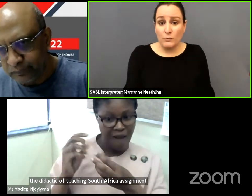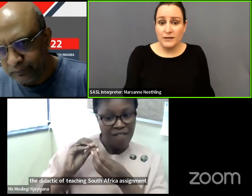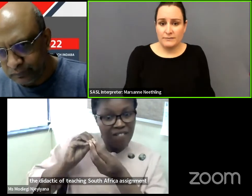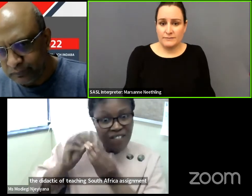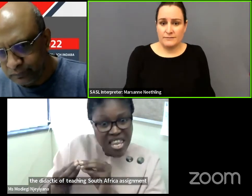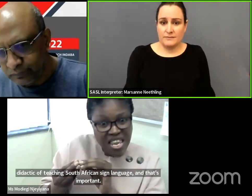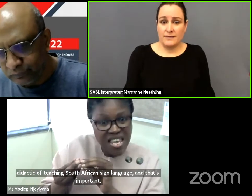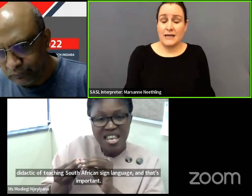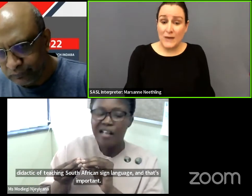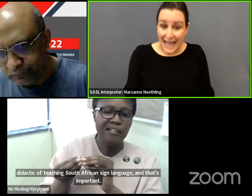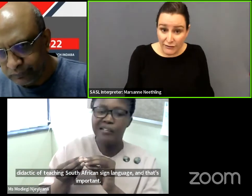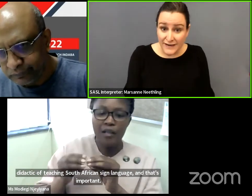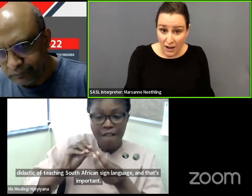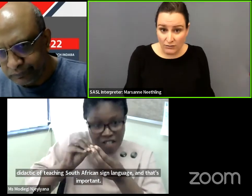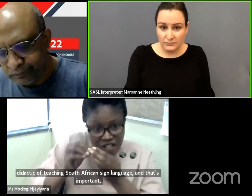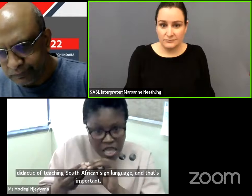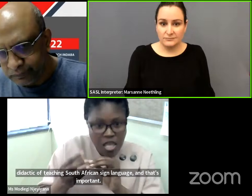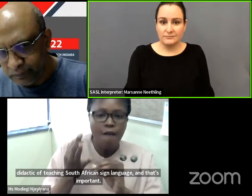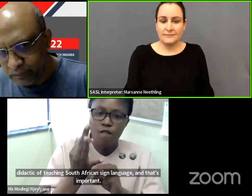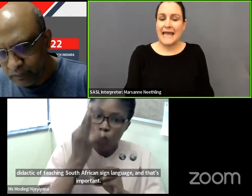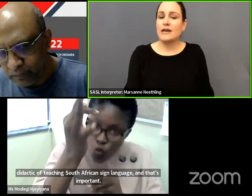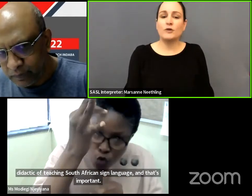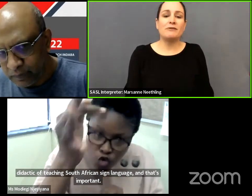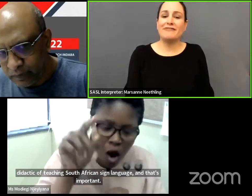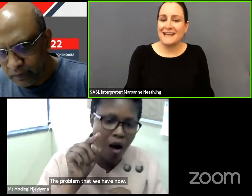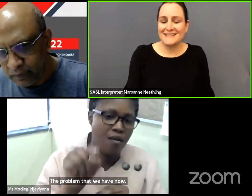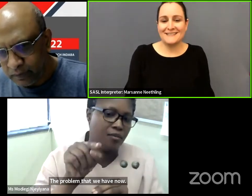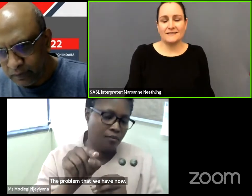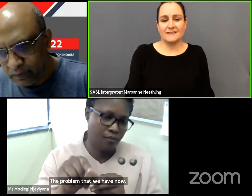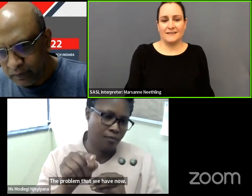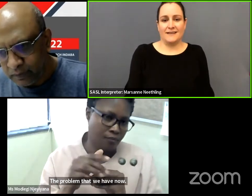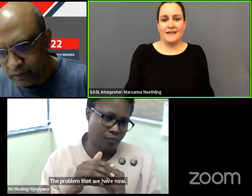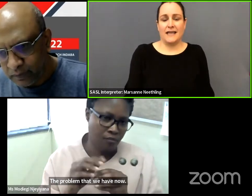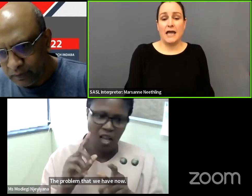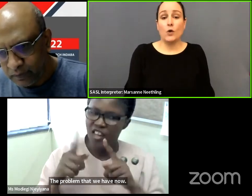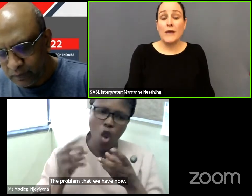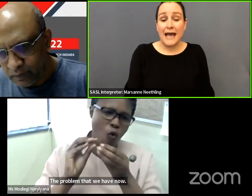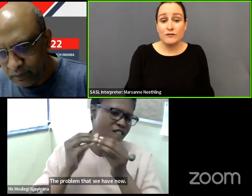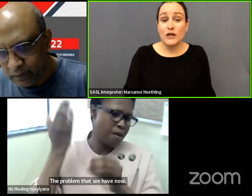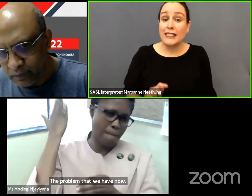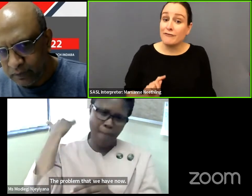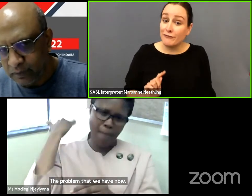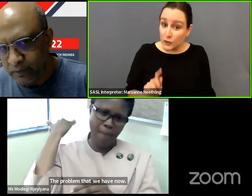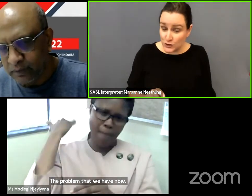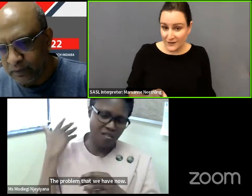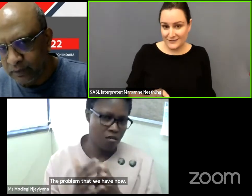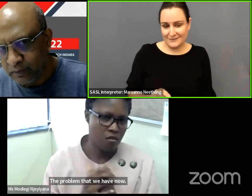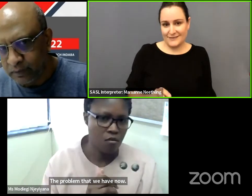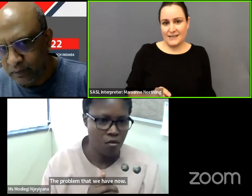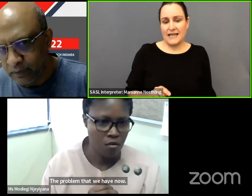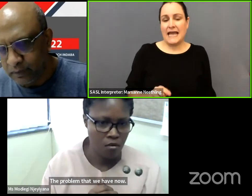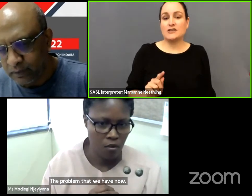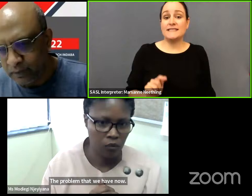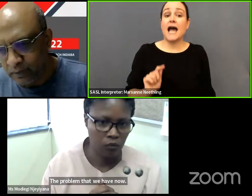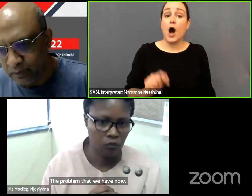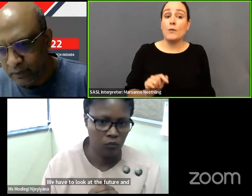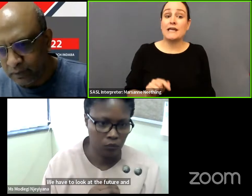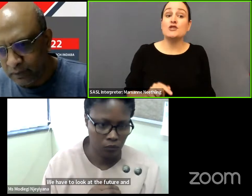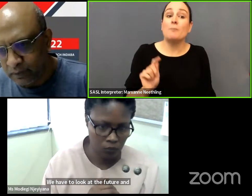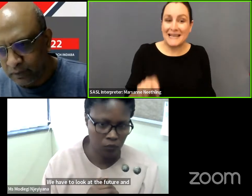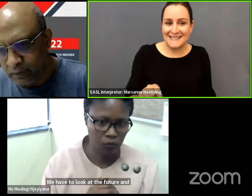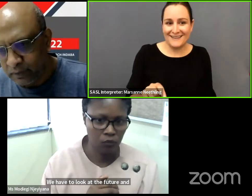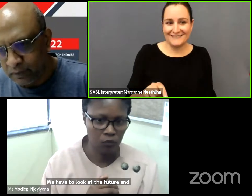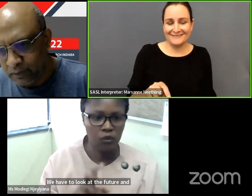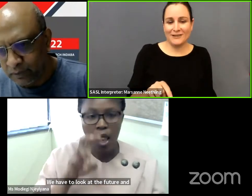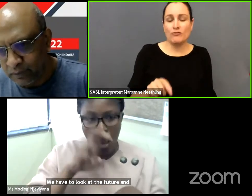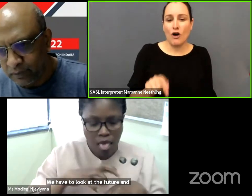The problem that we have now cannot be fixed. We have to look at the future and to see how we can